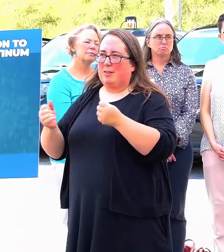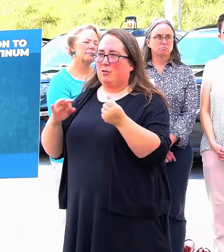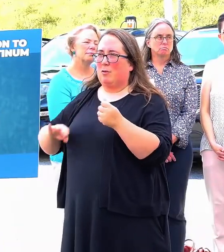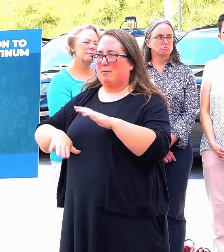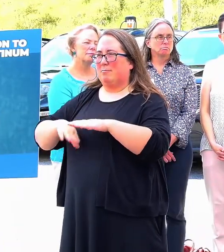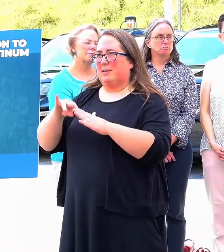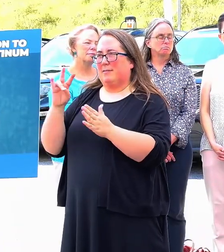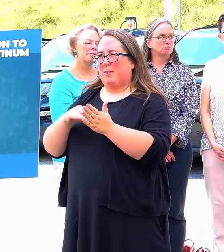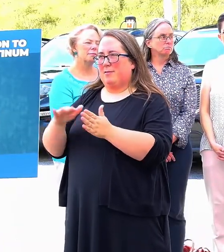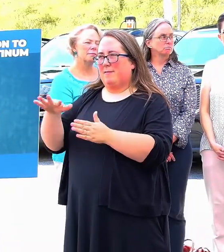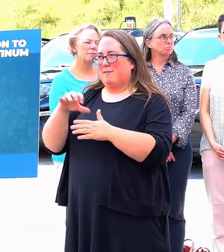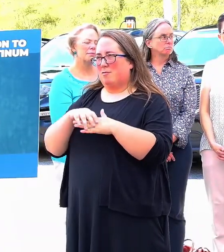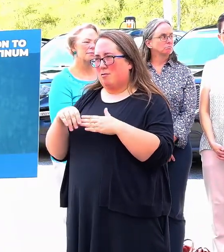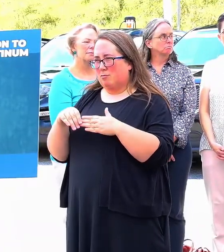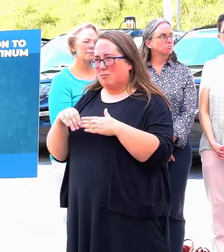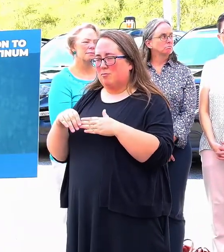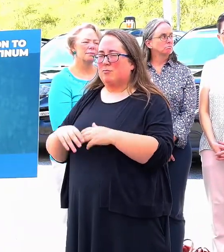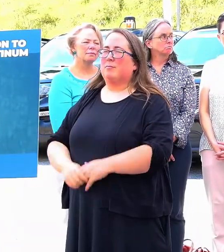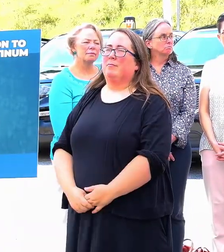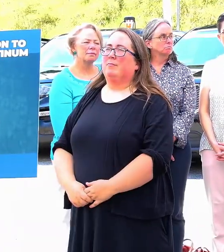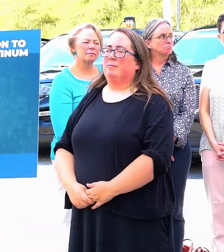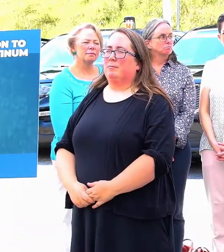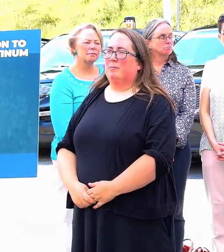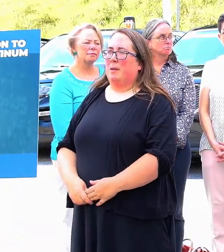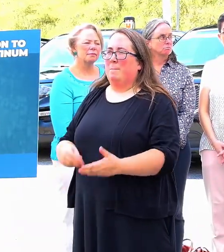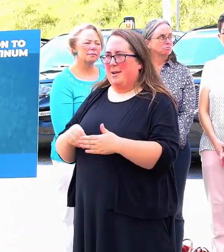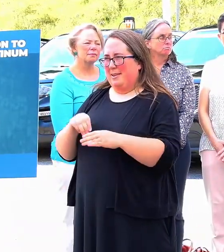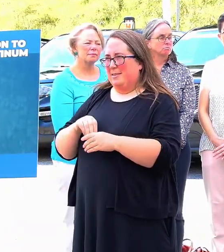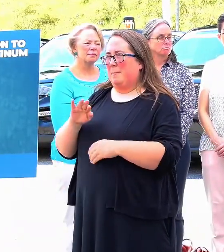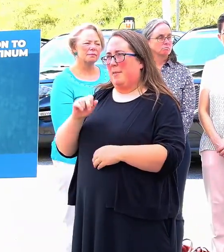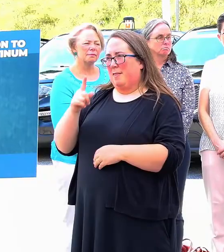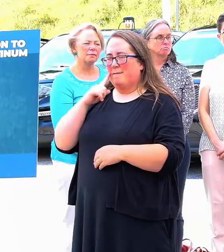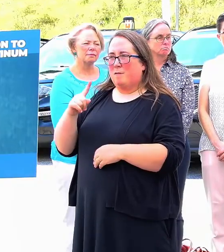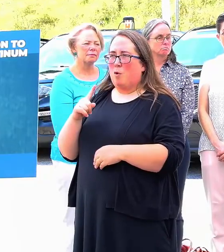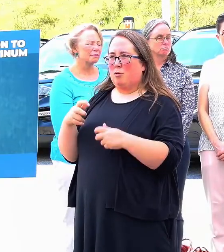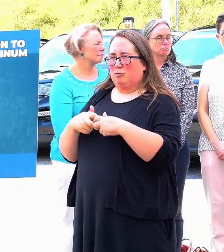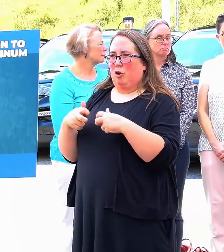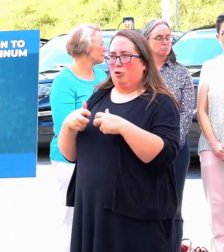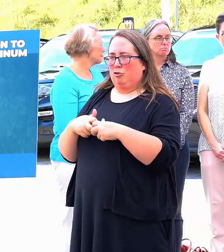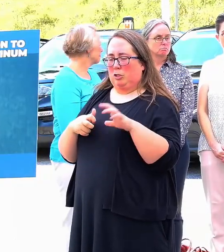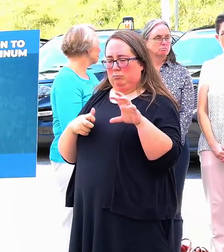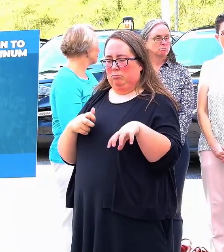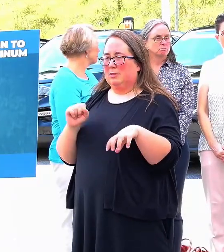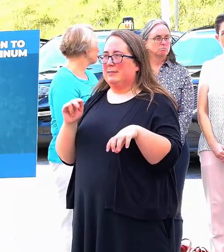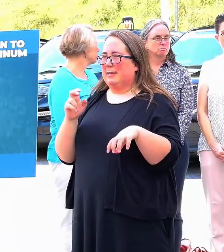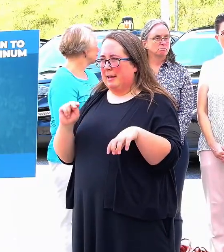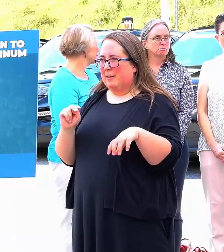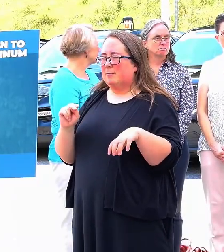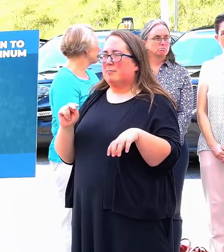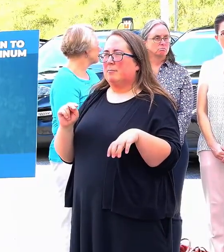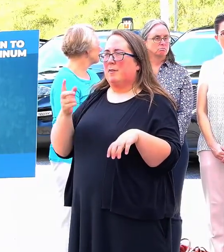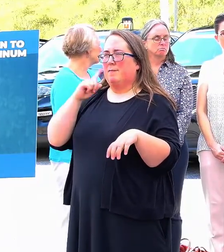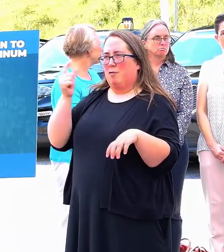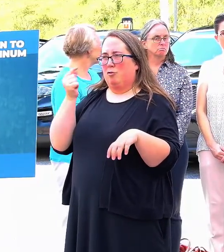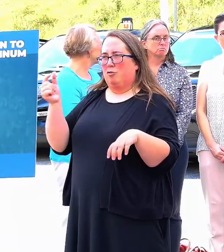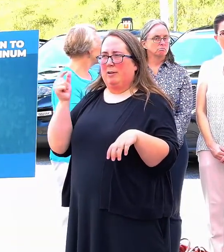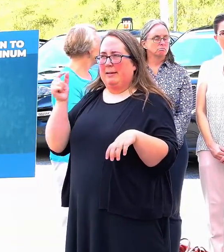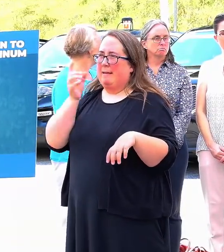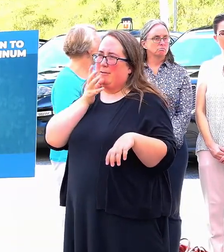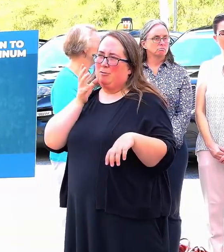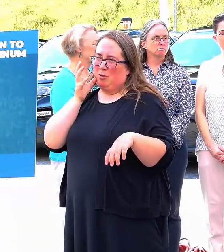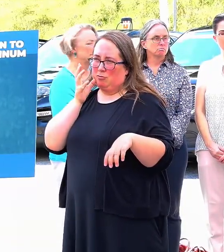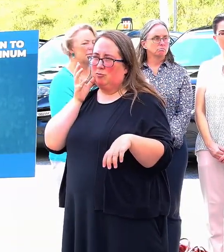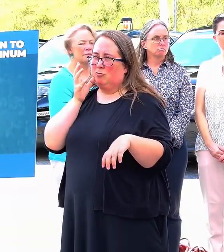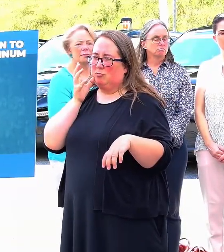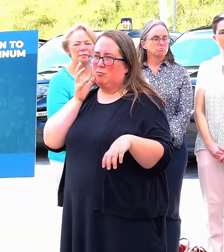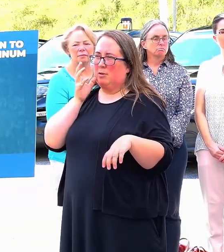up to $7,500. There's money in here for charging stations. There's money in here for green agriculture,